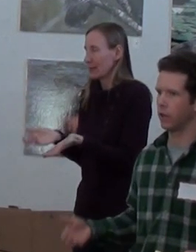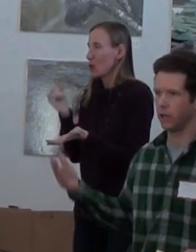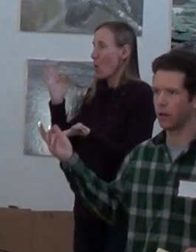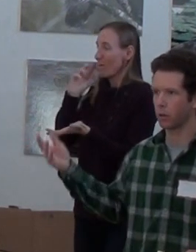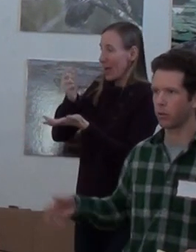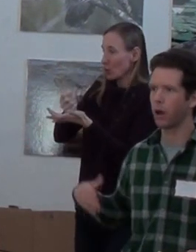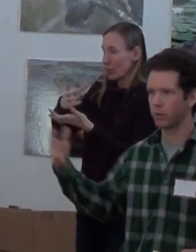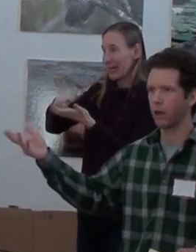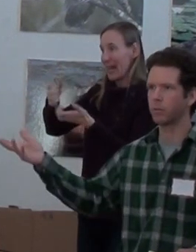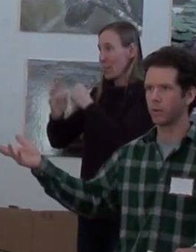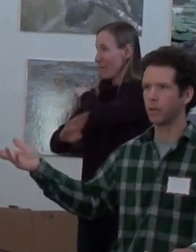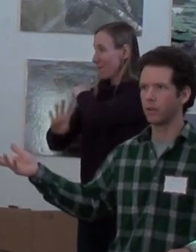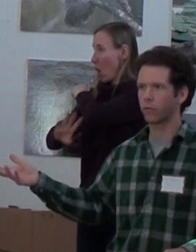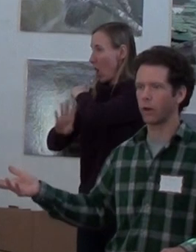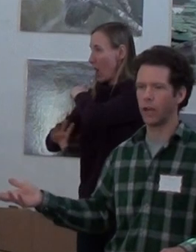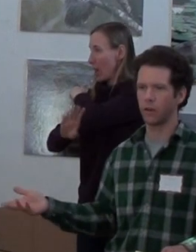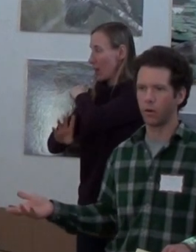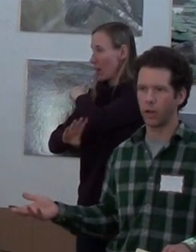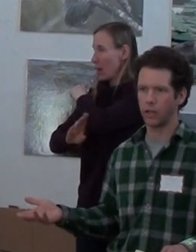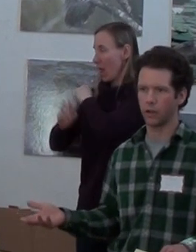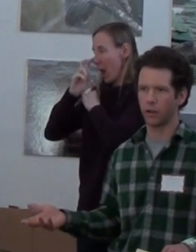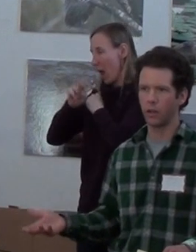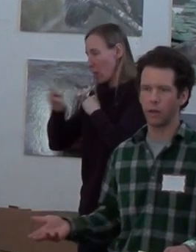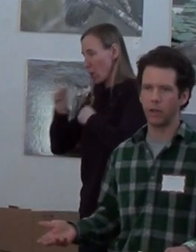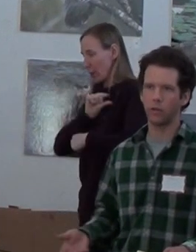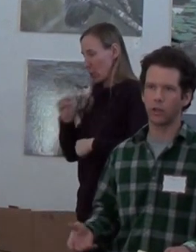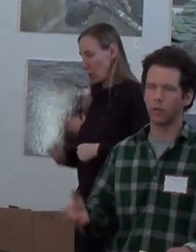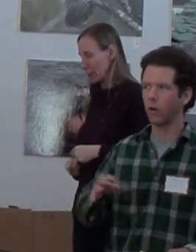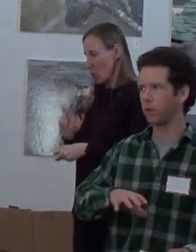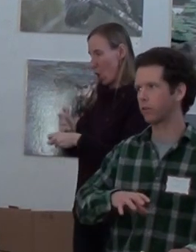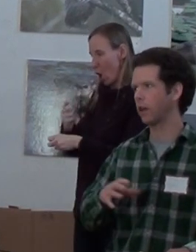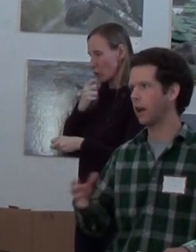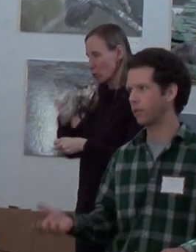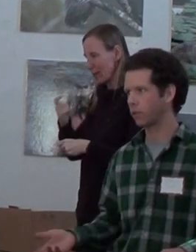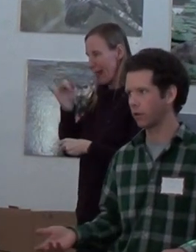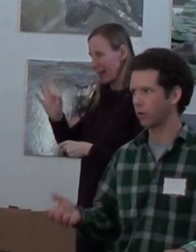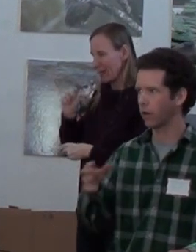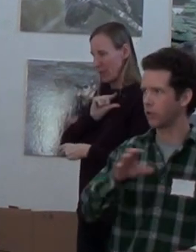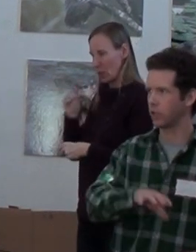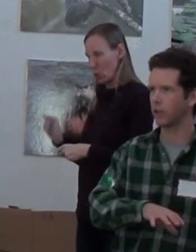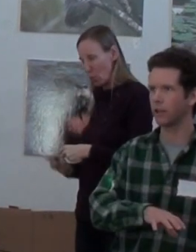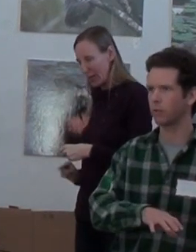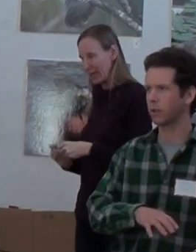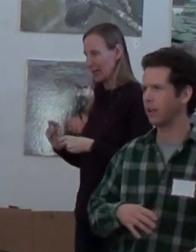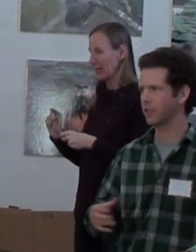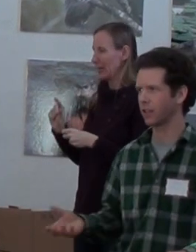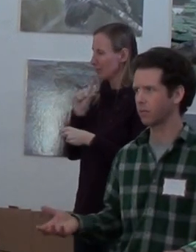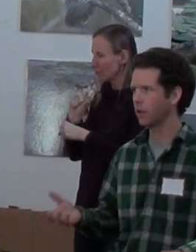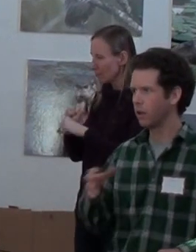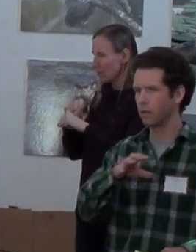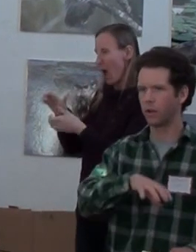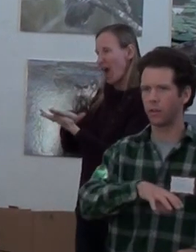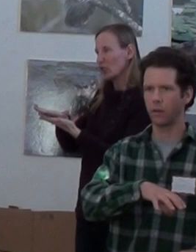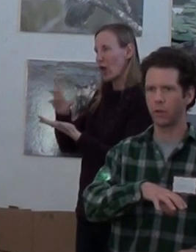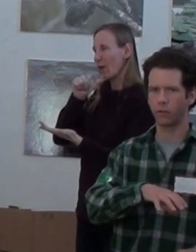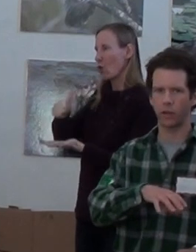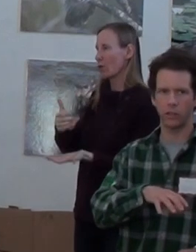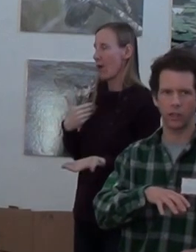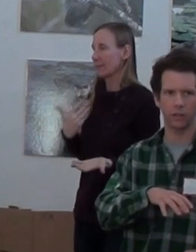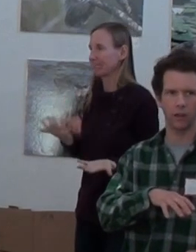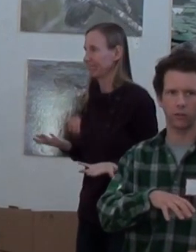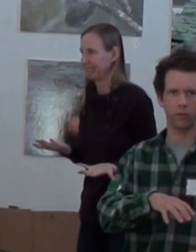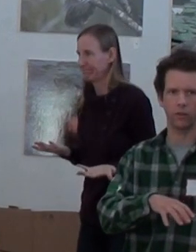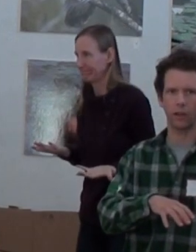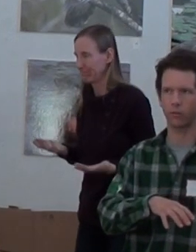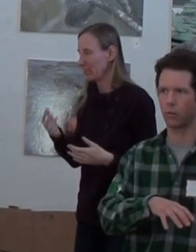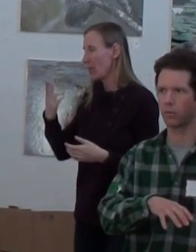kind of standing up or propped up. So I had no idea. I mean, you could do all these tests, you know, the hygienic test, but the Minnesota